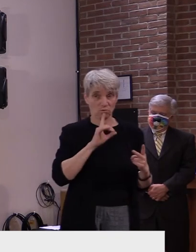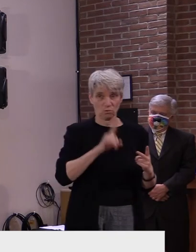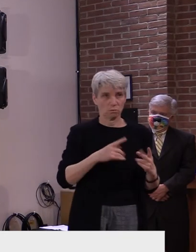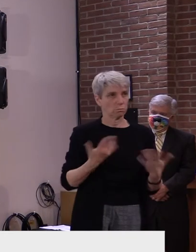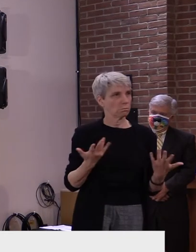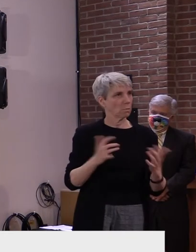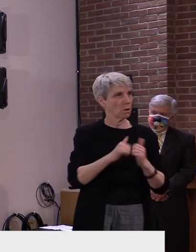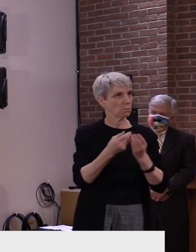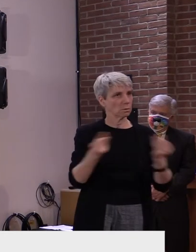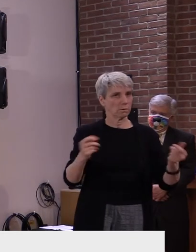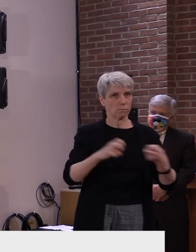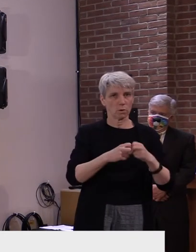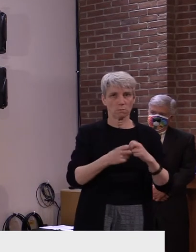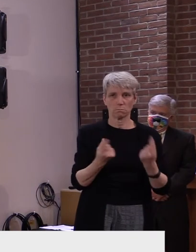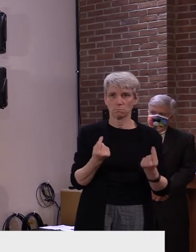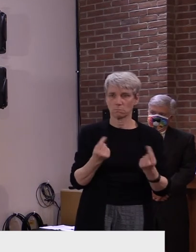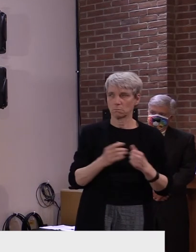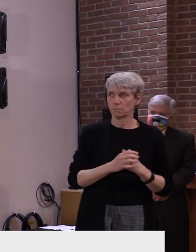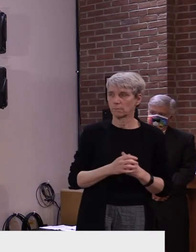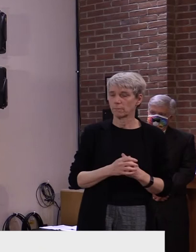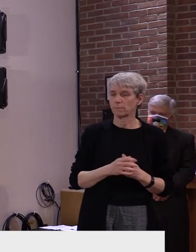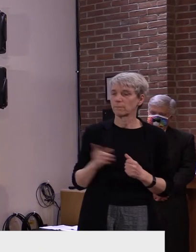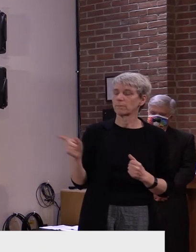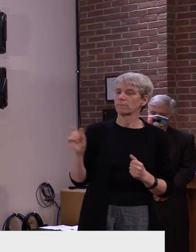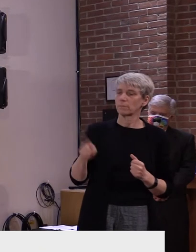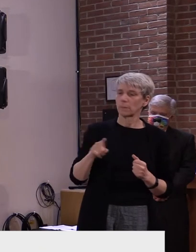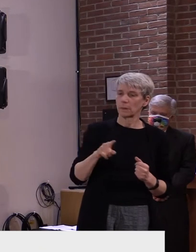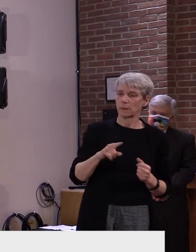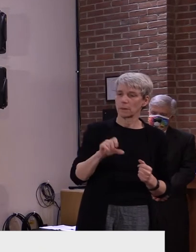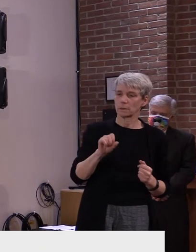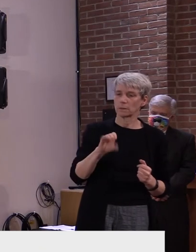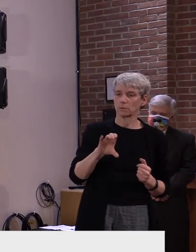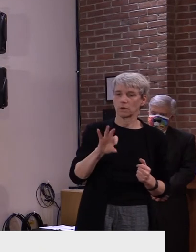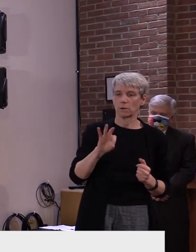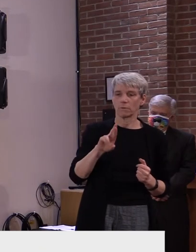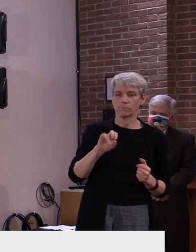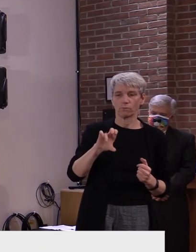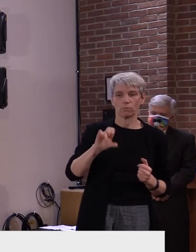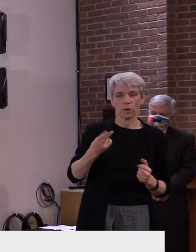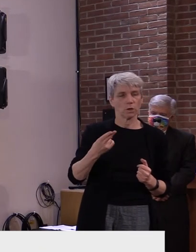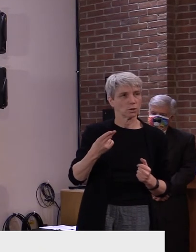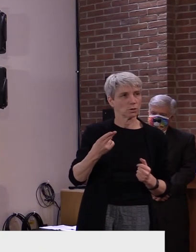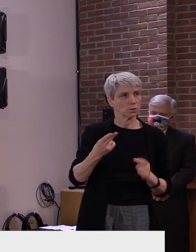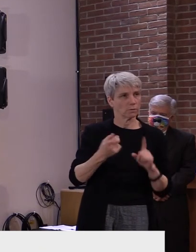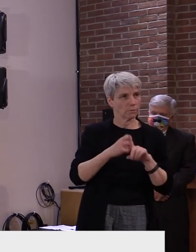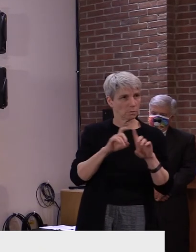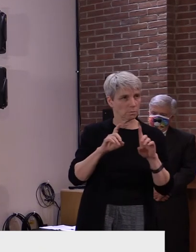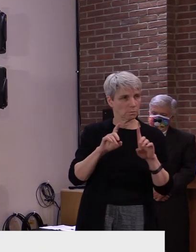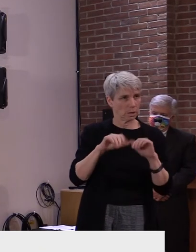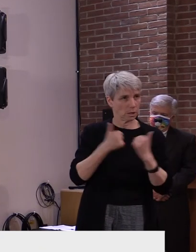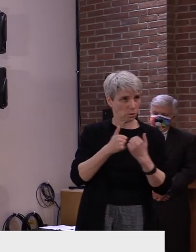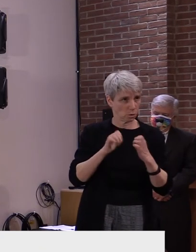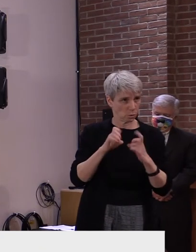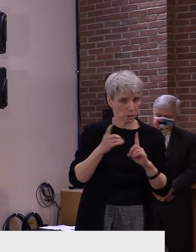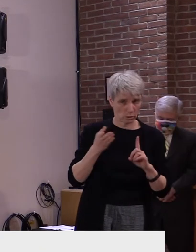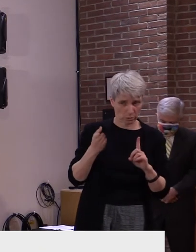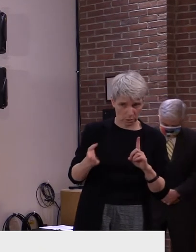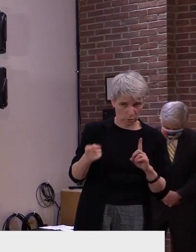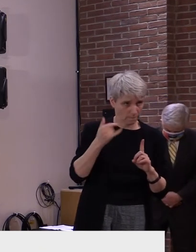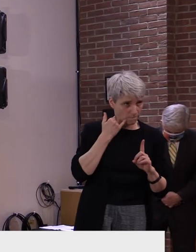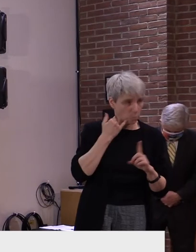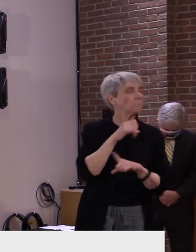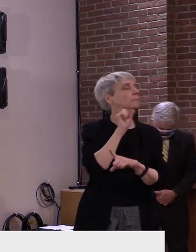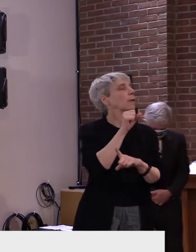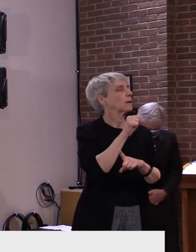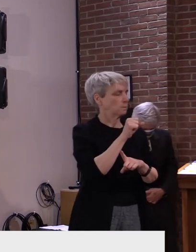it uh secretary french are you on the line i guess thank